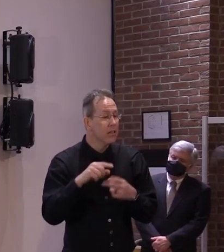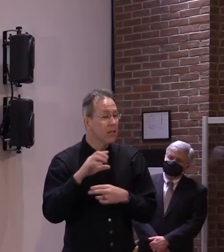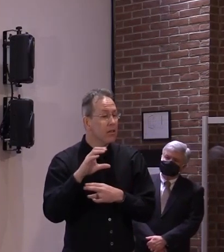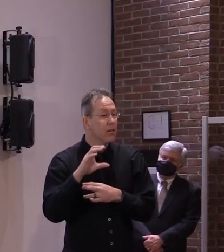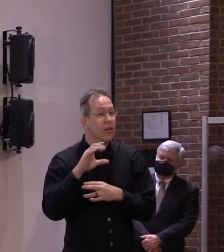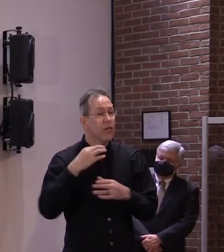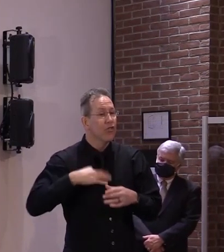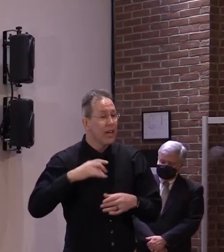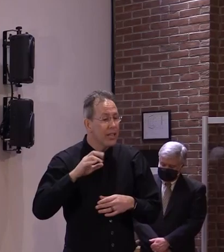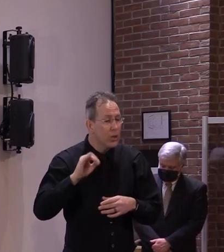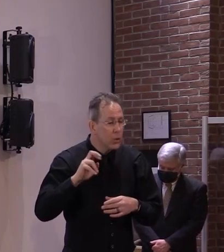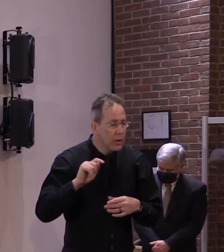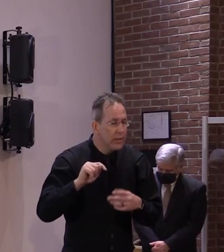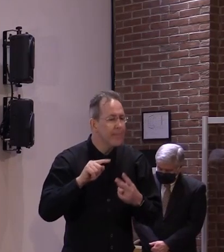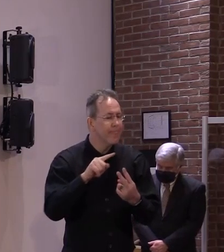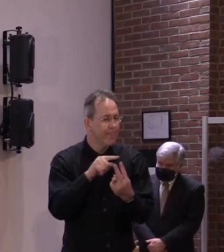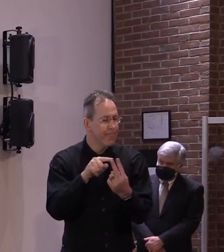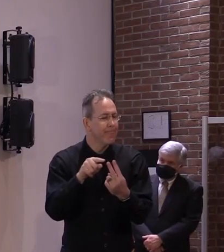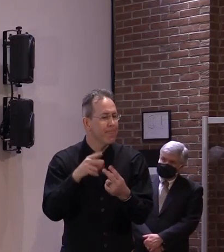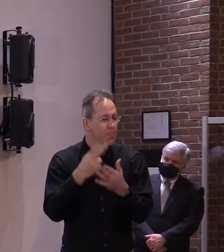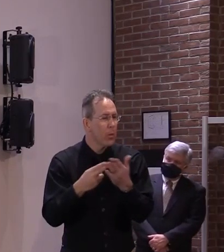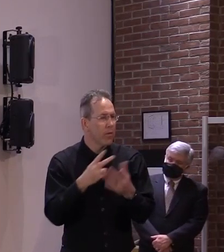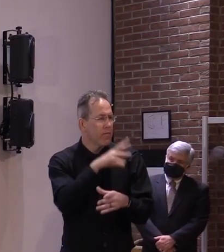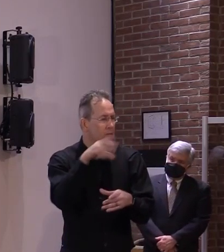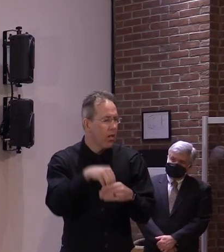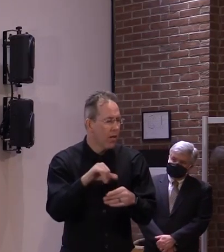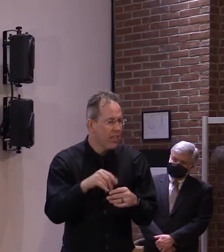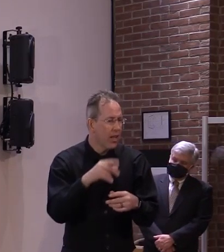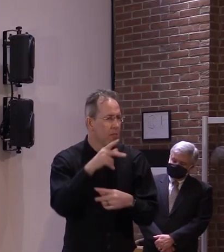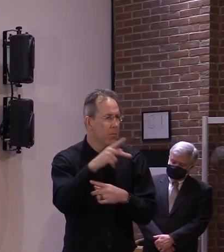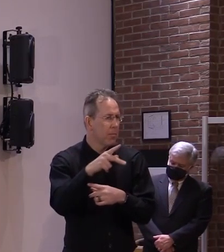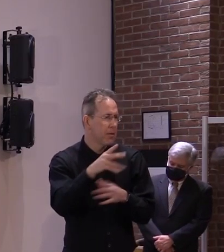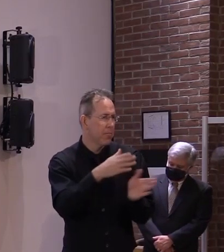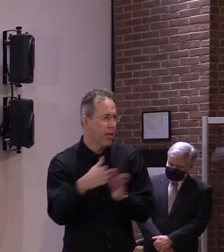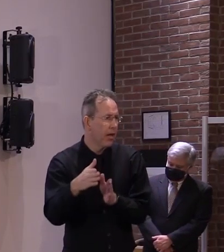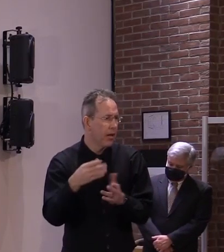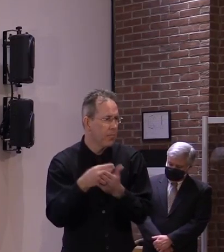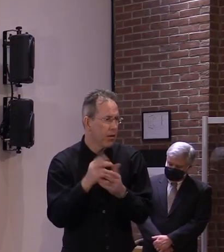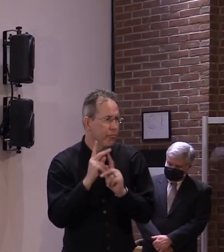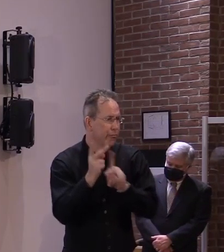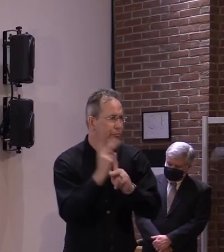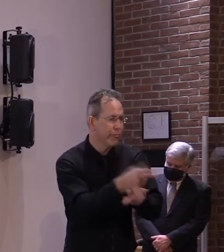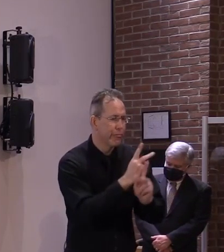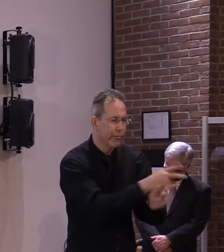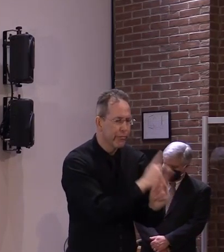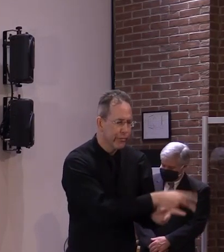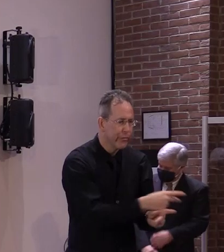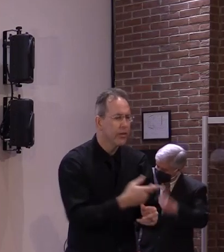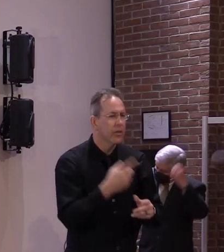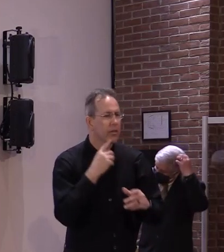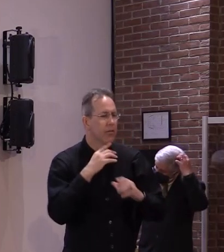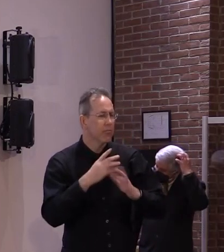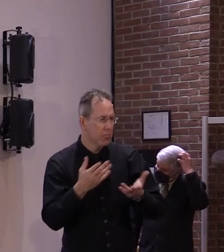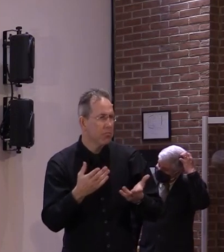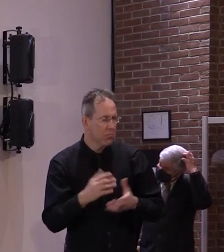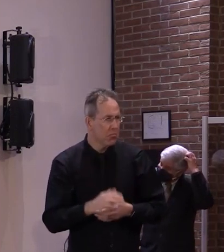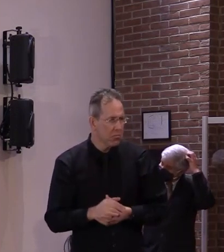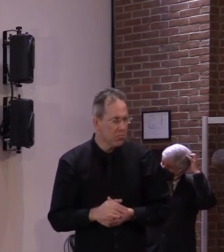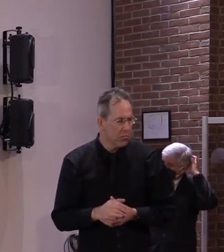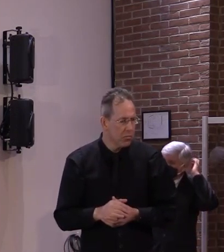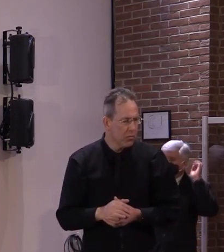the PPP rollout and did so very aggressively. You know, quite a few loans were written in the early